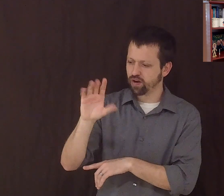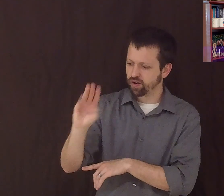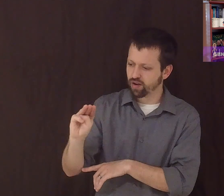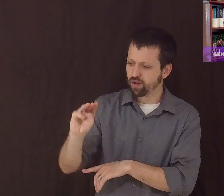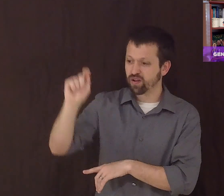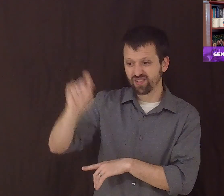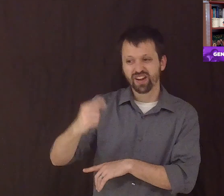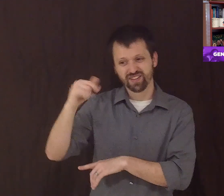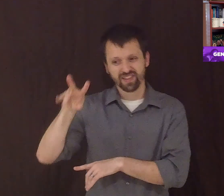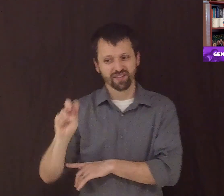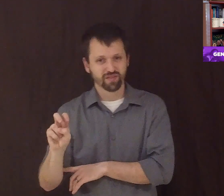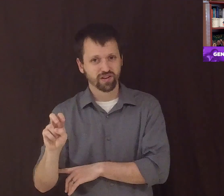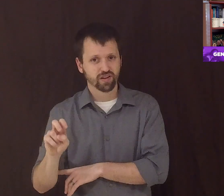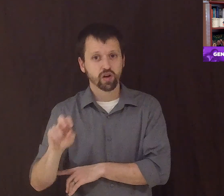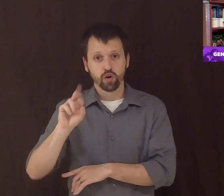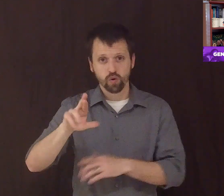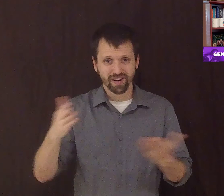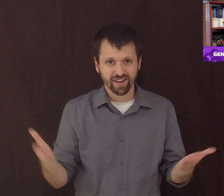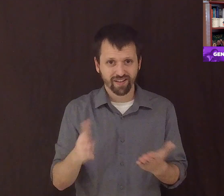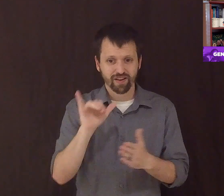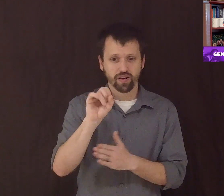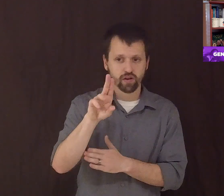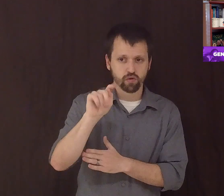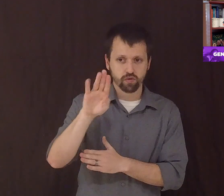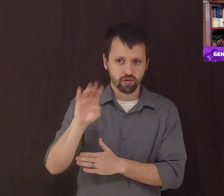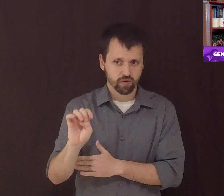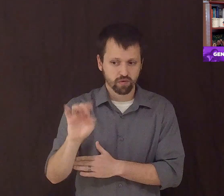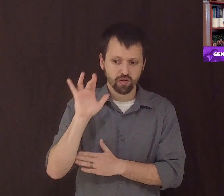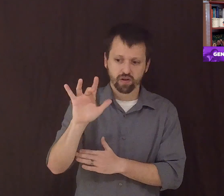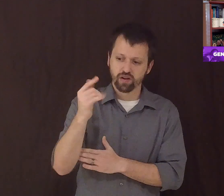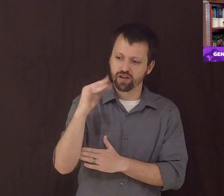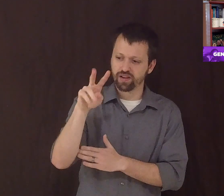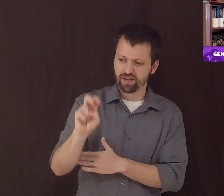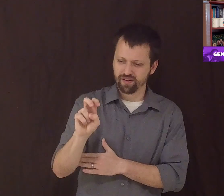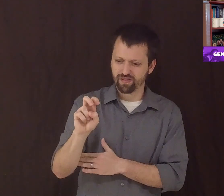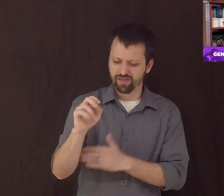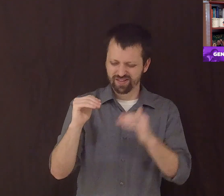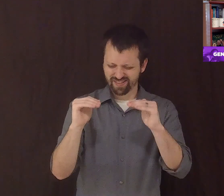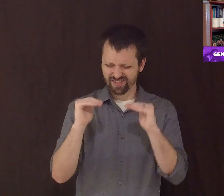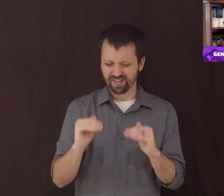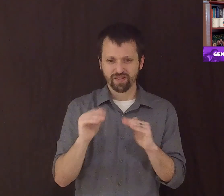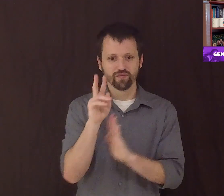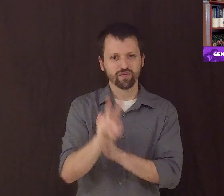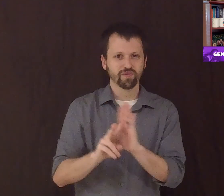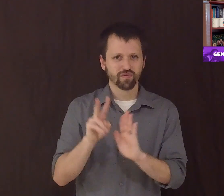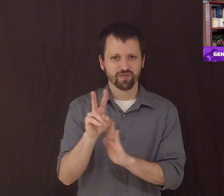You can go to crbible.com/give, or right here on the YouTube channel, you can click on the give button right below the